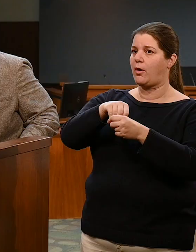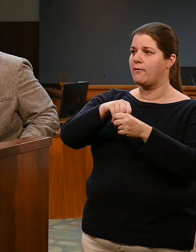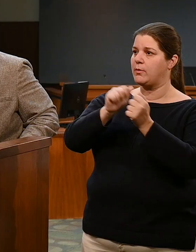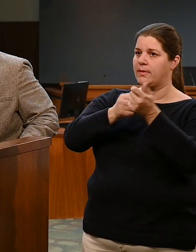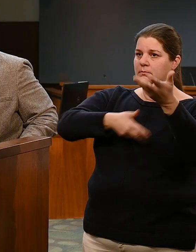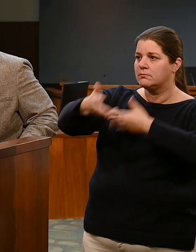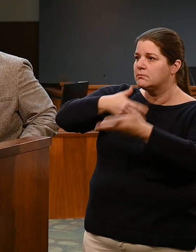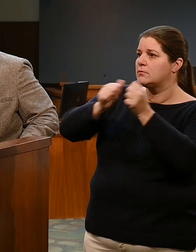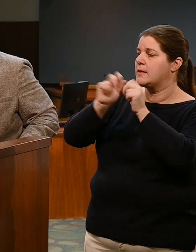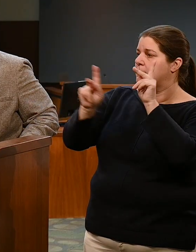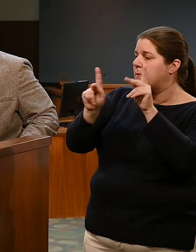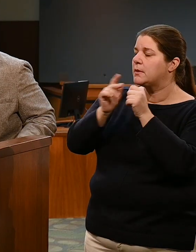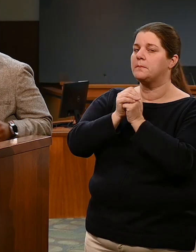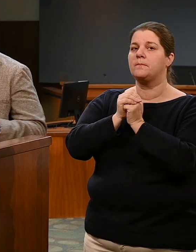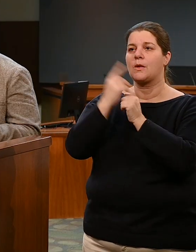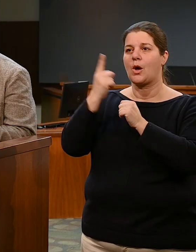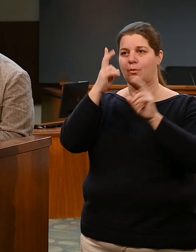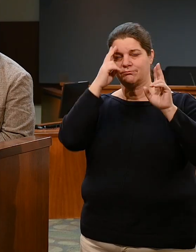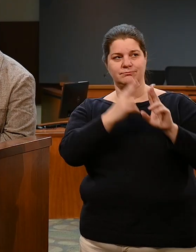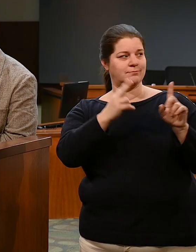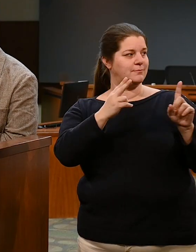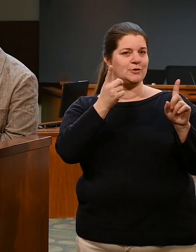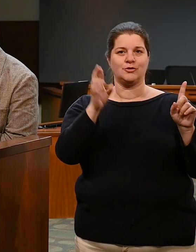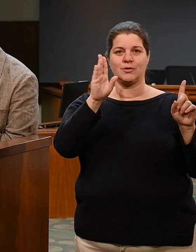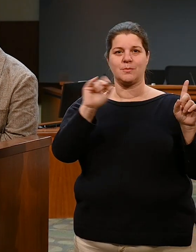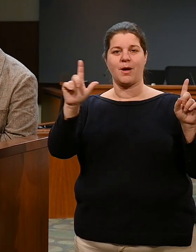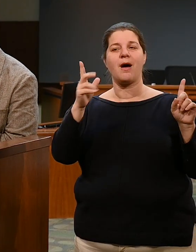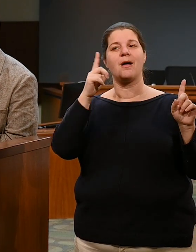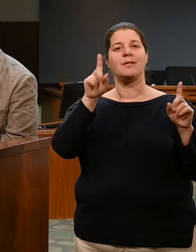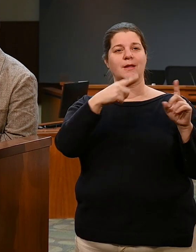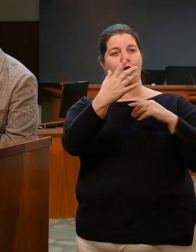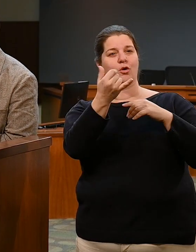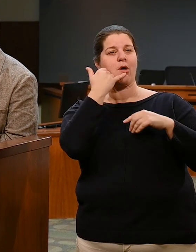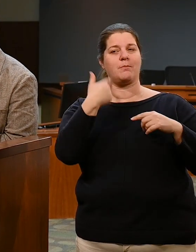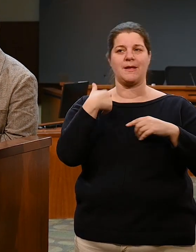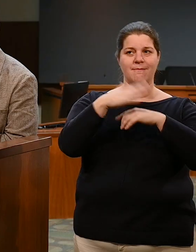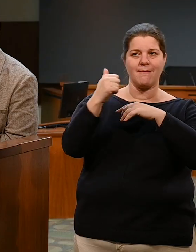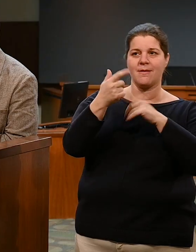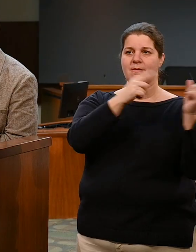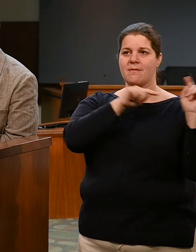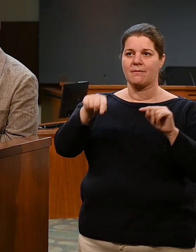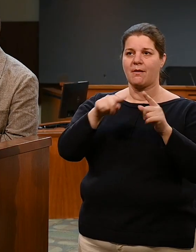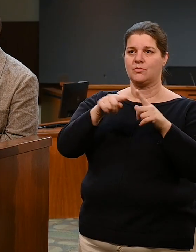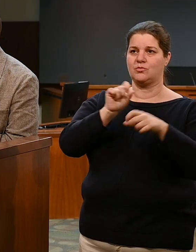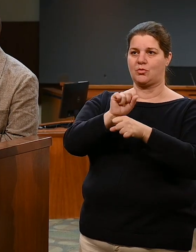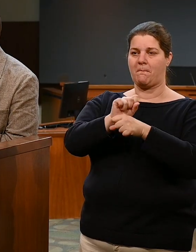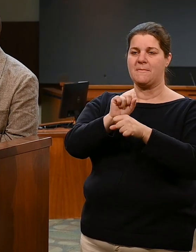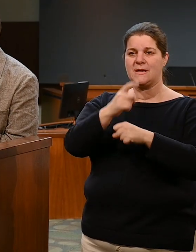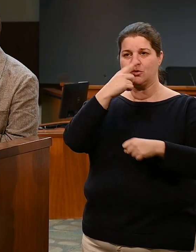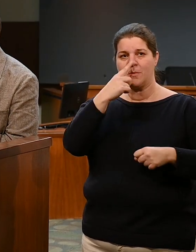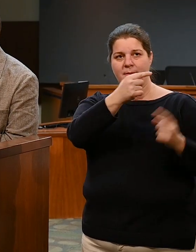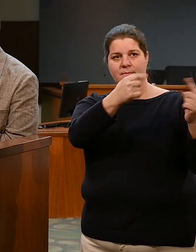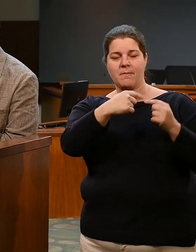always admire about County Executive Ball is when he first called me up to do this job, he said, you know, I want you to come up and help me serve people,